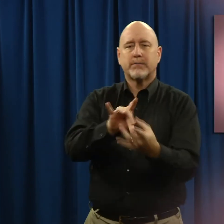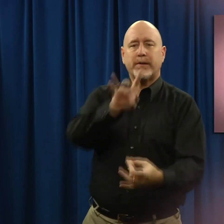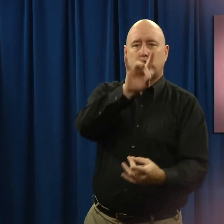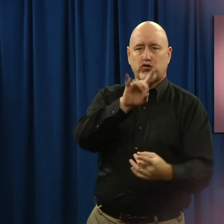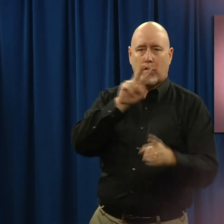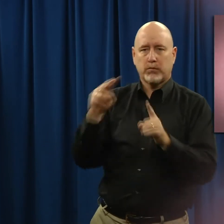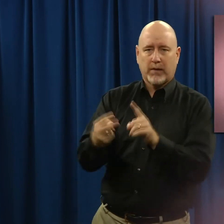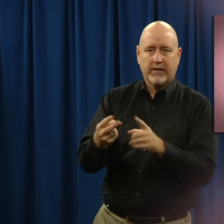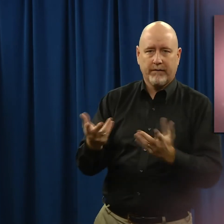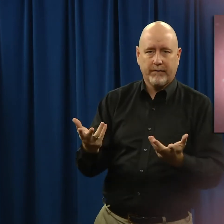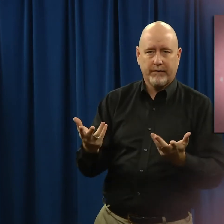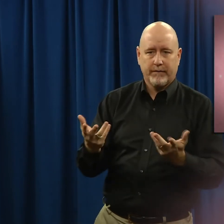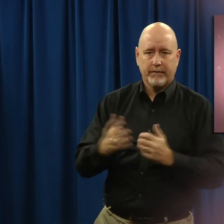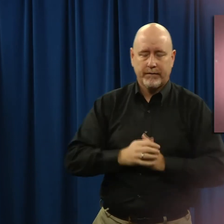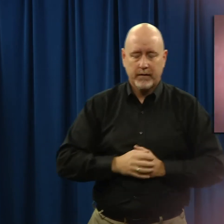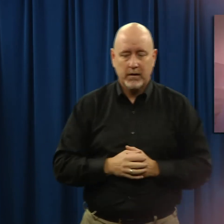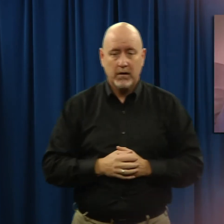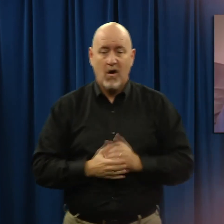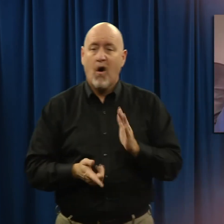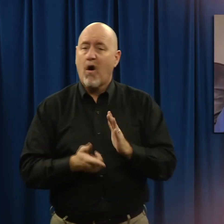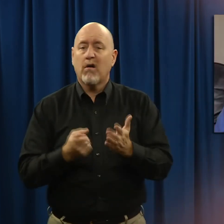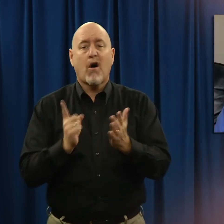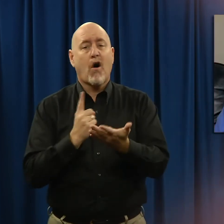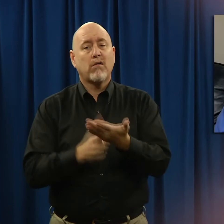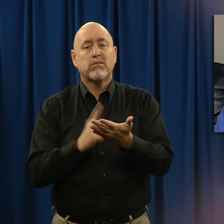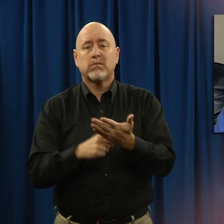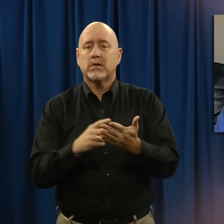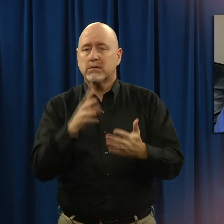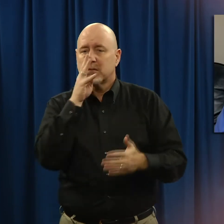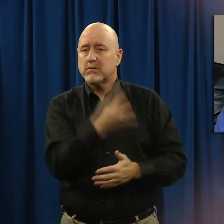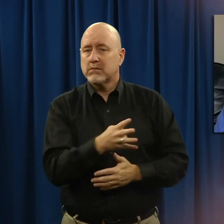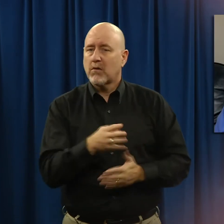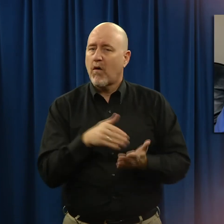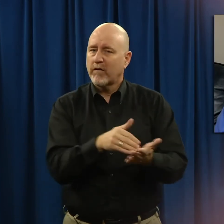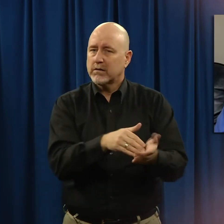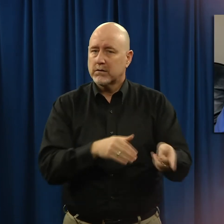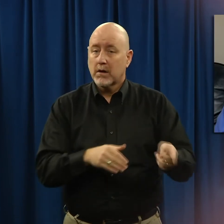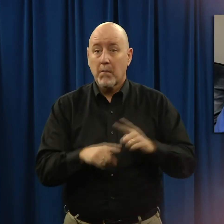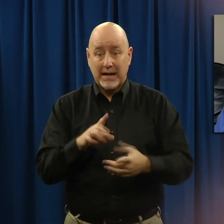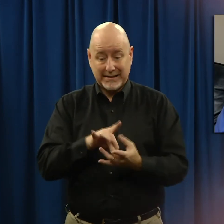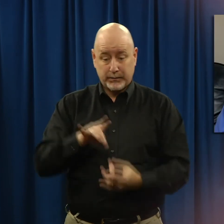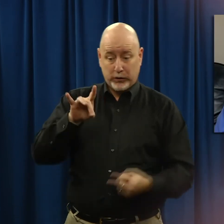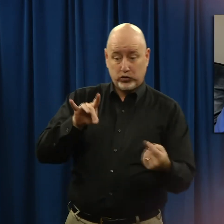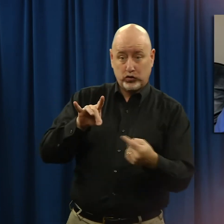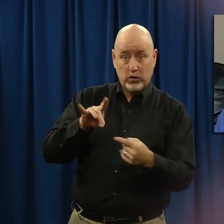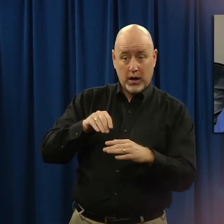perspective. Though often neglected, the spiritual aspect of a person's life